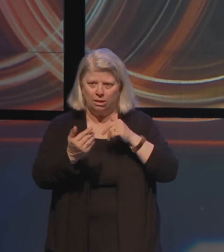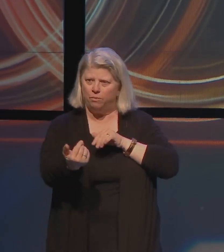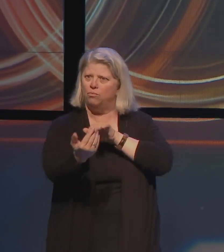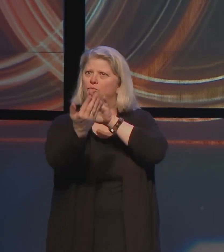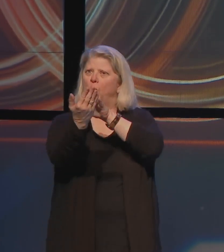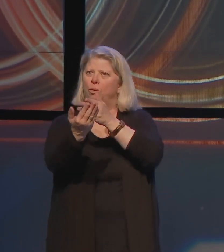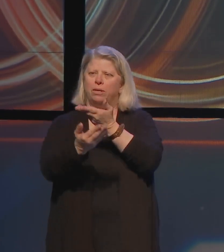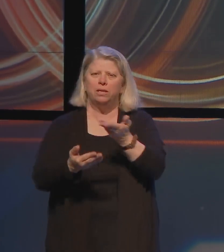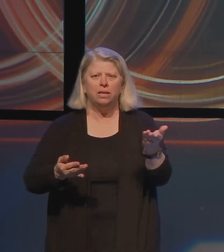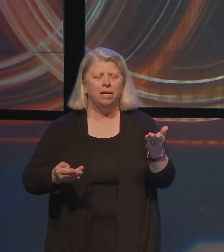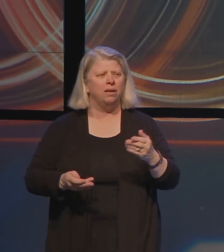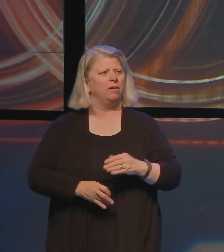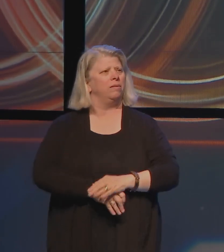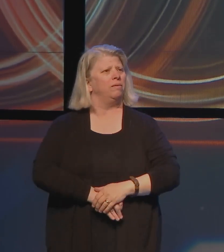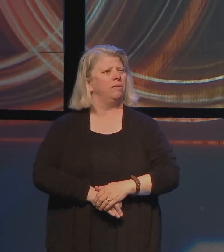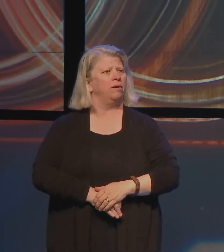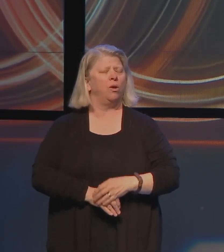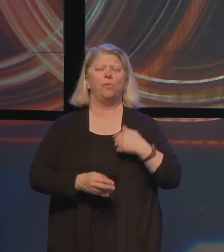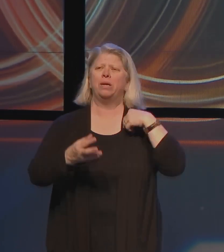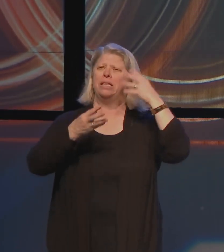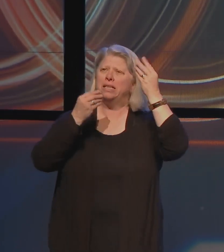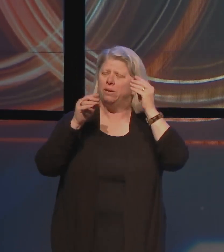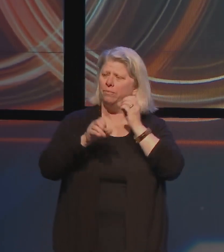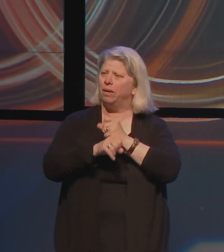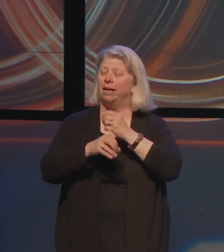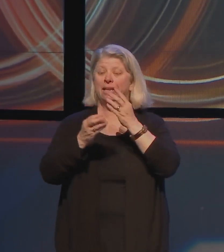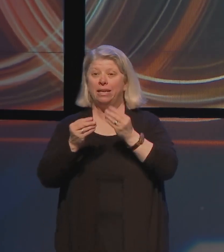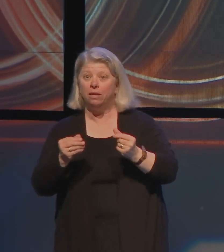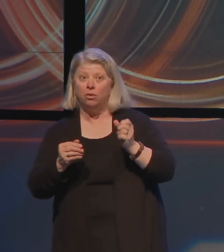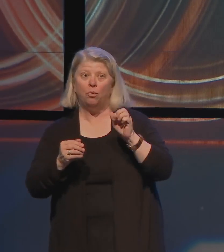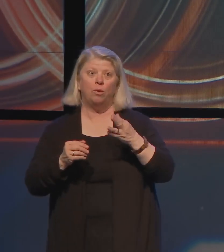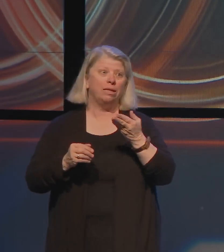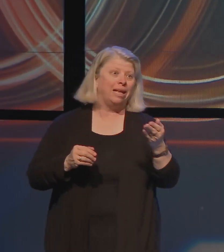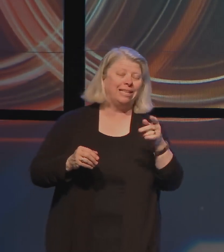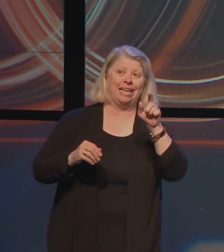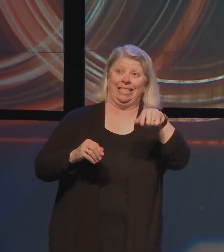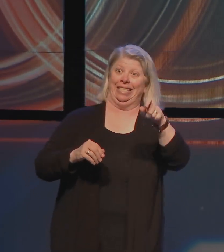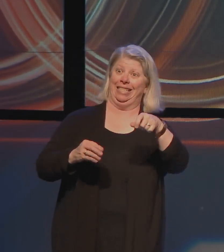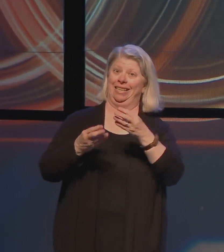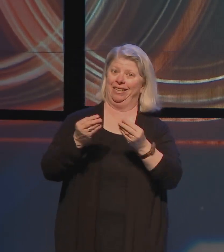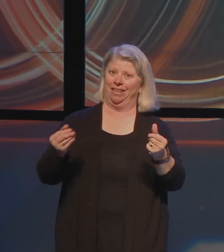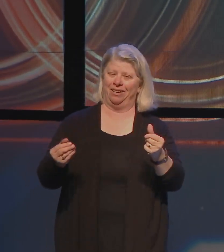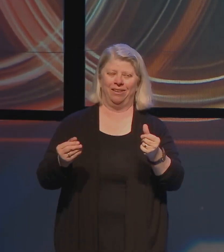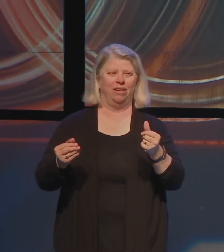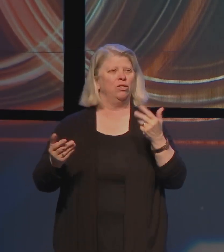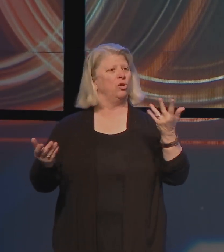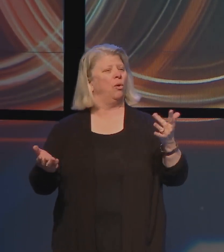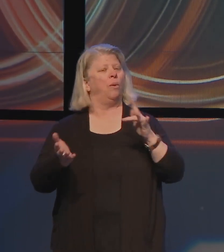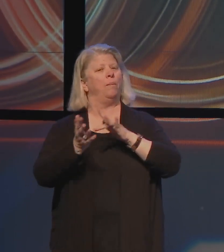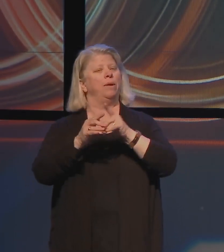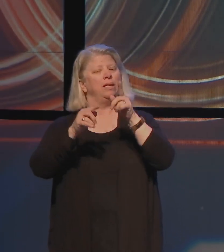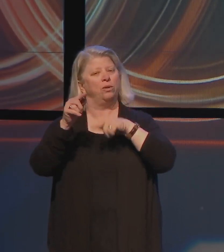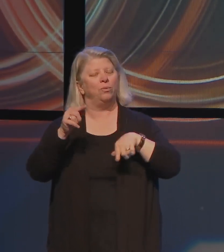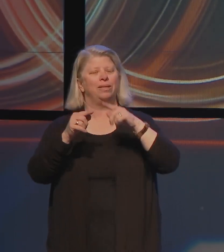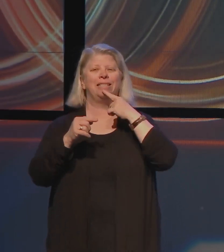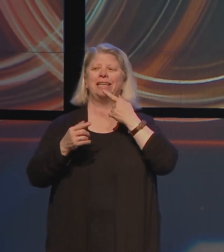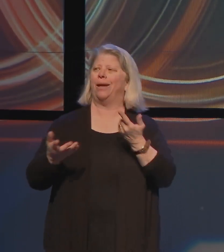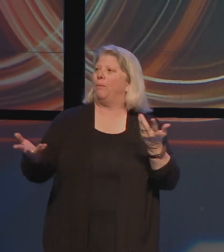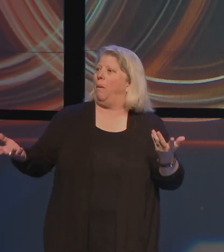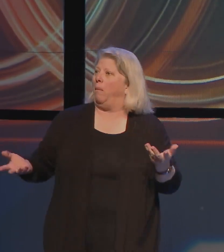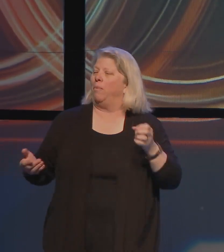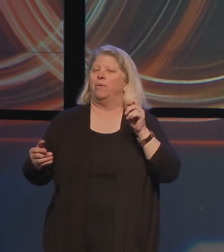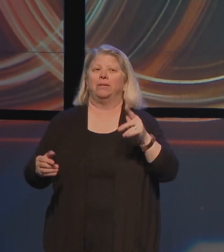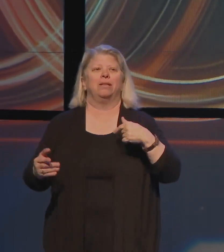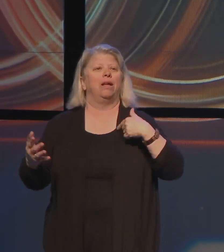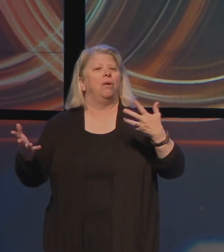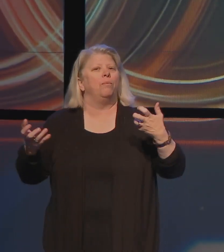to things that we think will produce healing, or to things that need healing. So you could take the medicine wheel and you could say, okay,